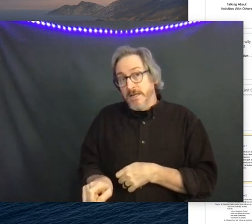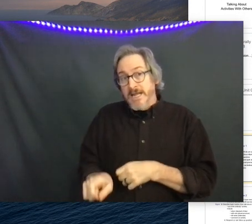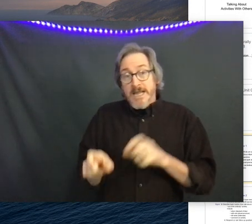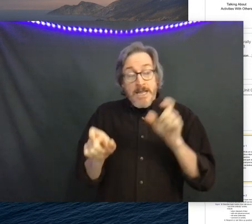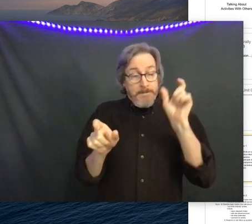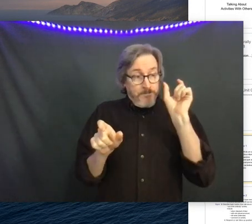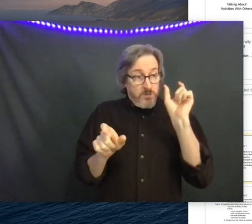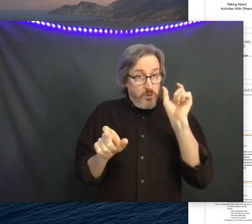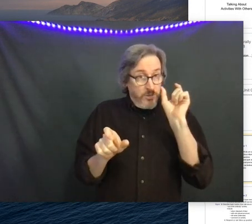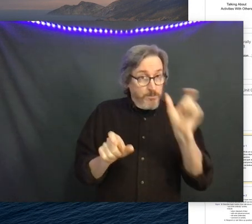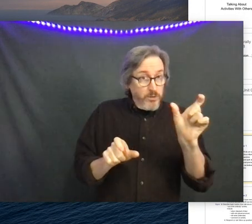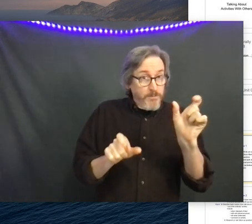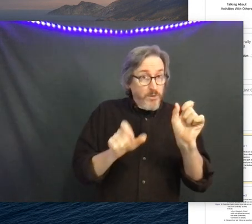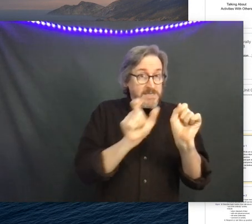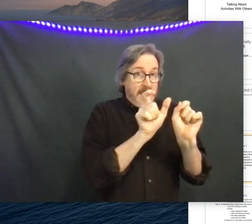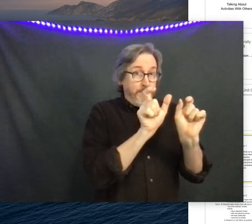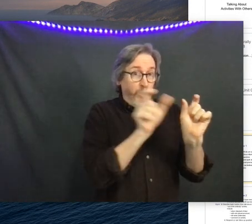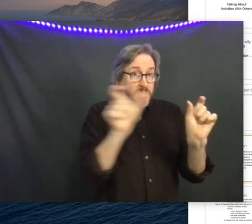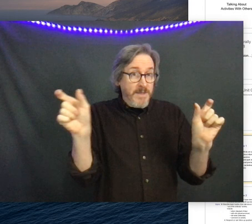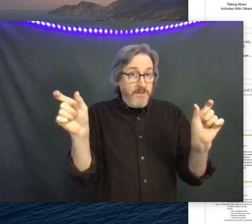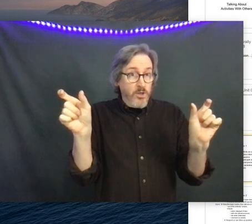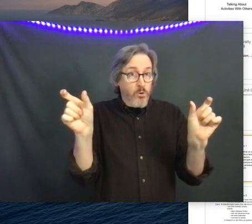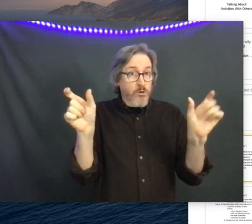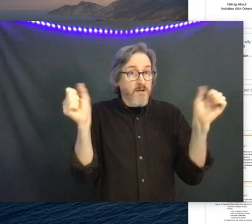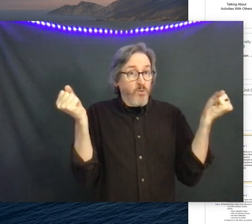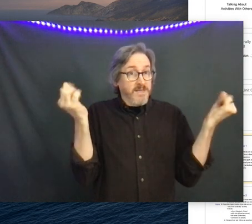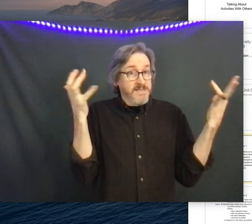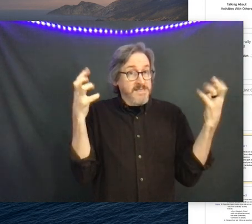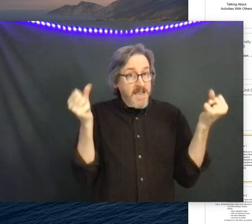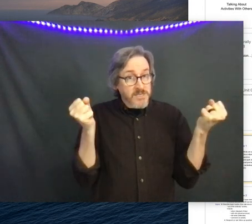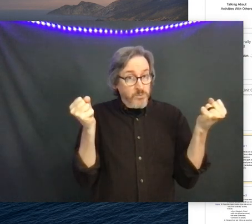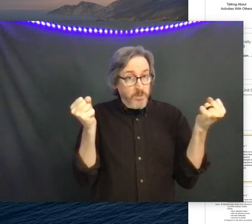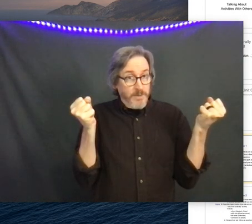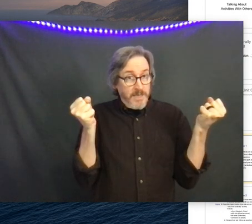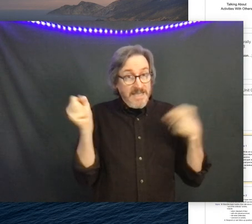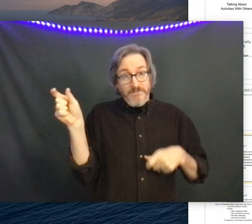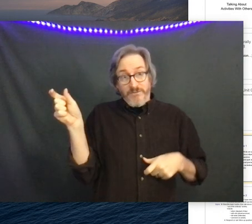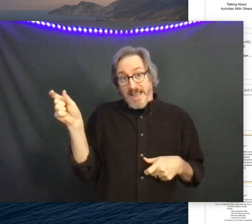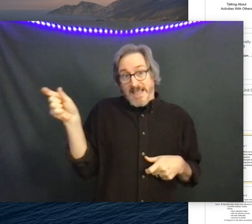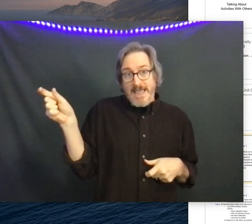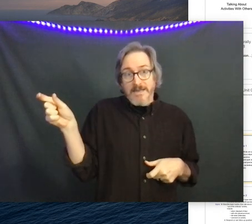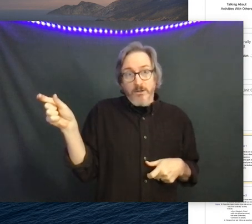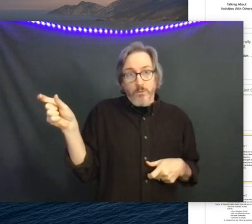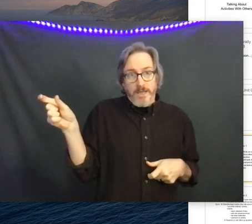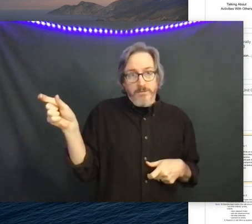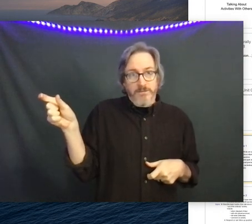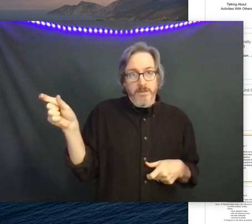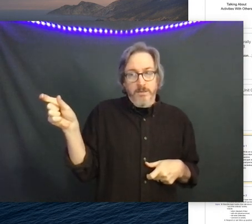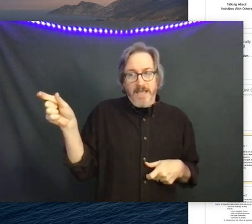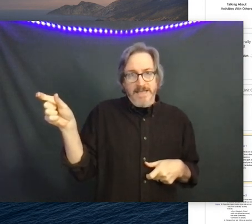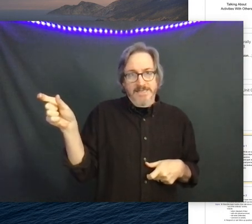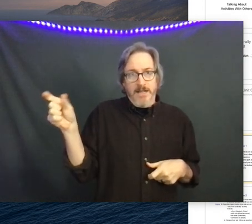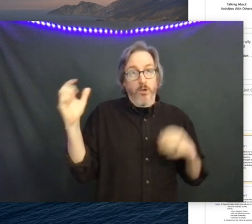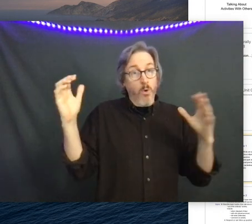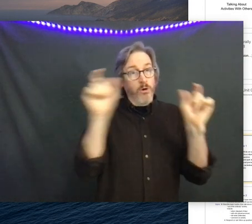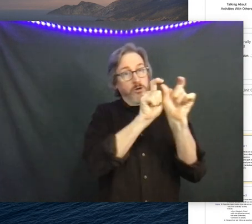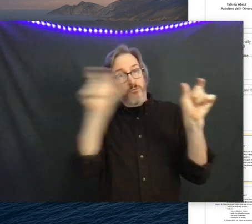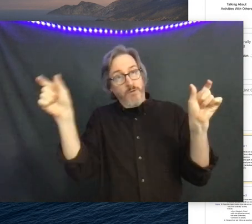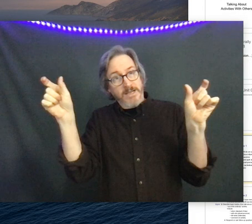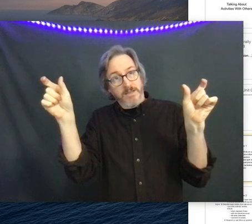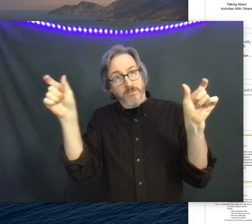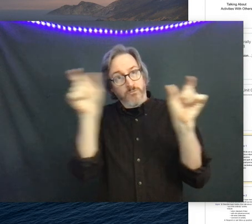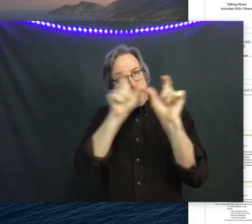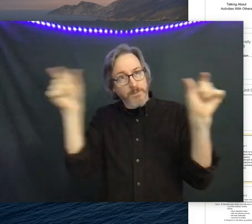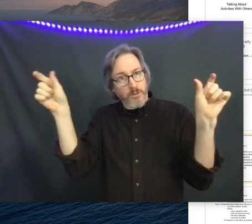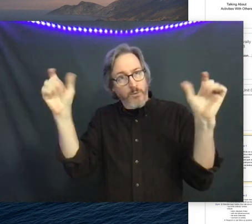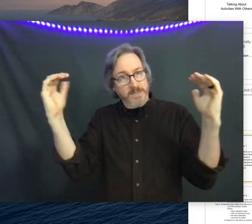points, you can do bullet points and put them in the order of what the signs will be, even ending with the ASL. Or